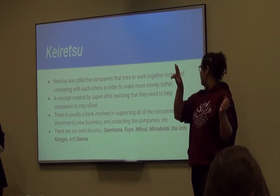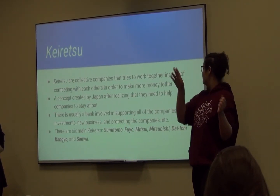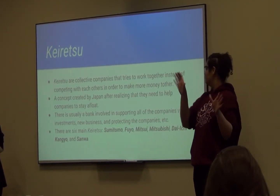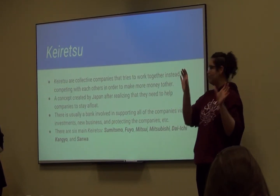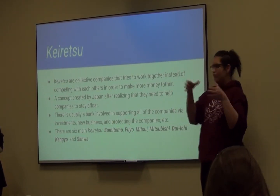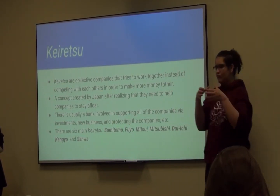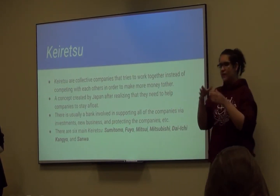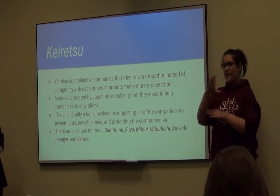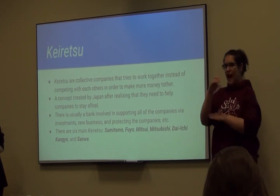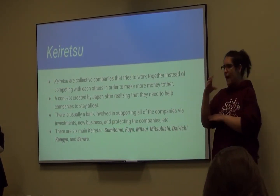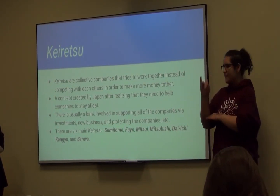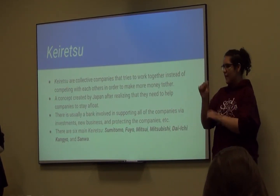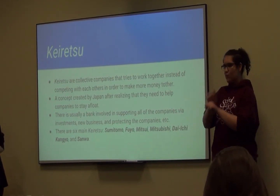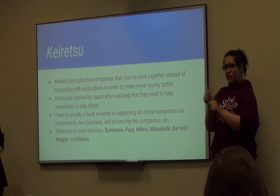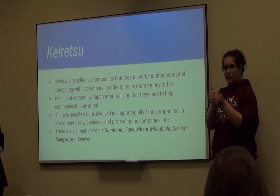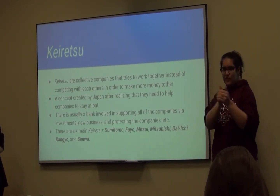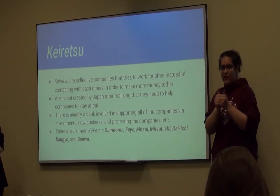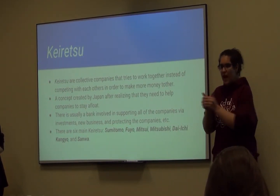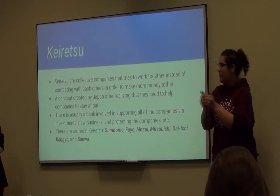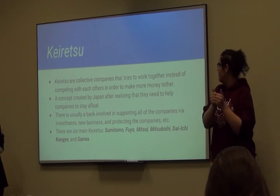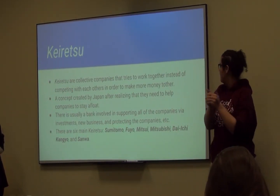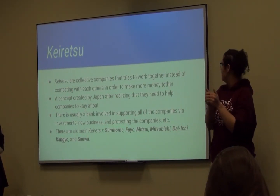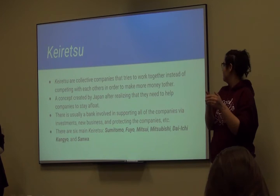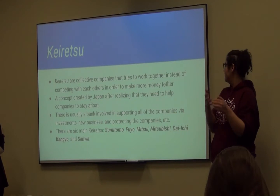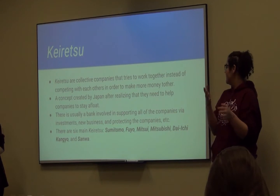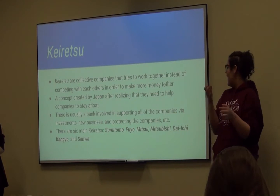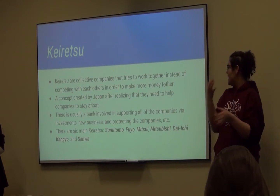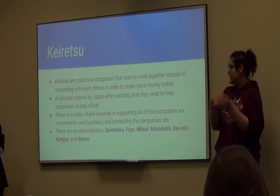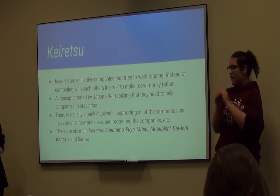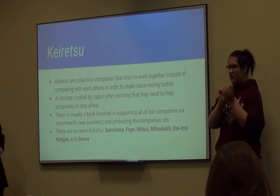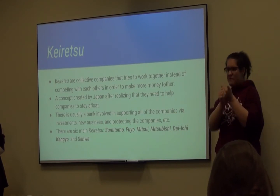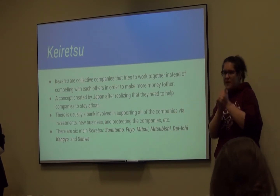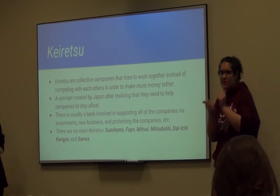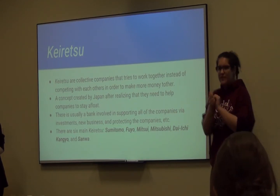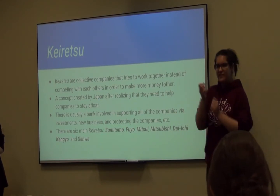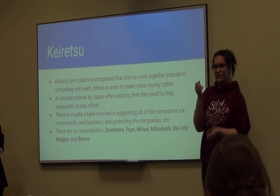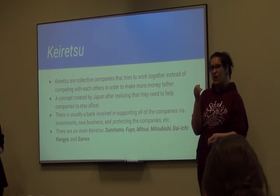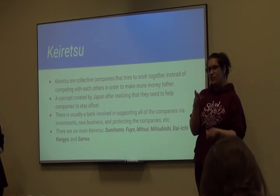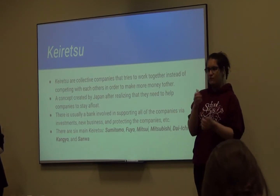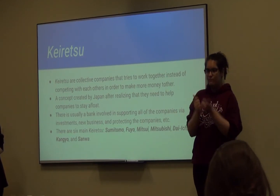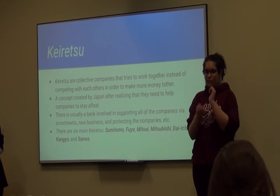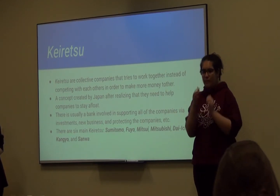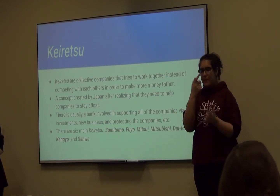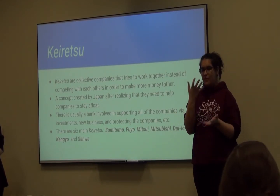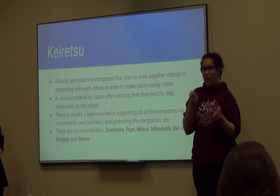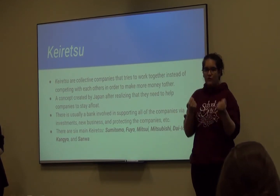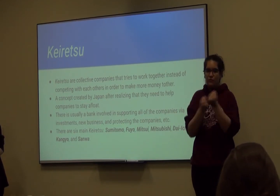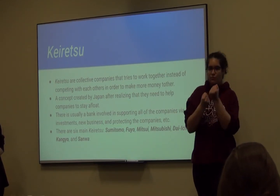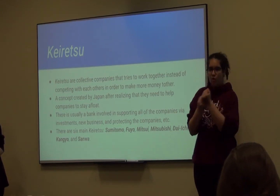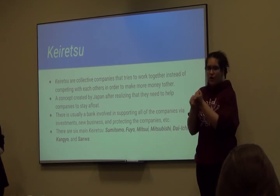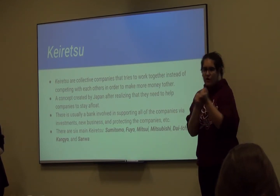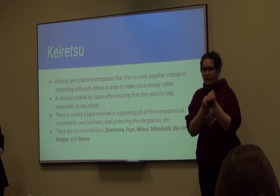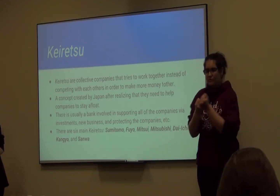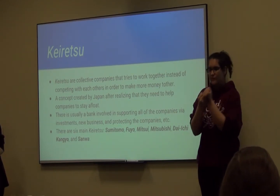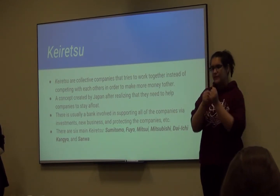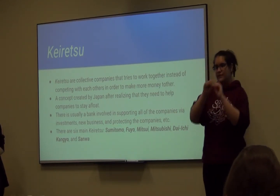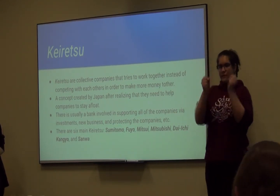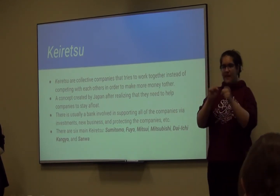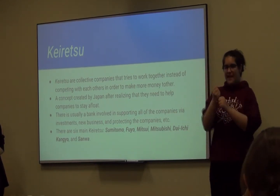So Keiretsu, or collective companies, tried to work together and support one